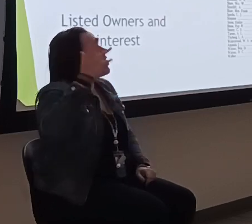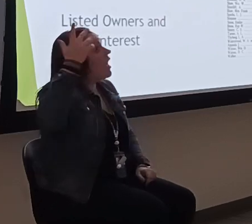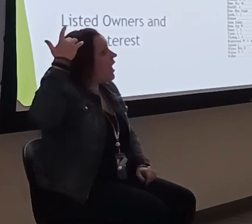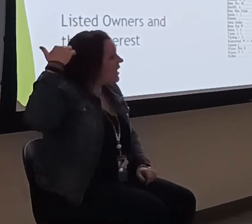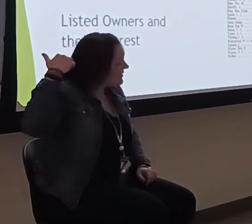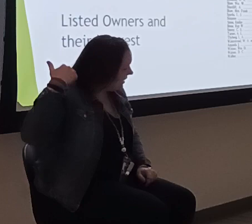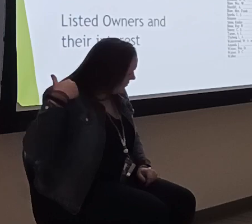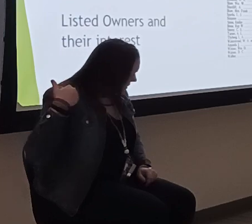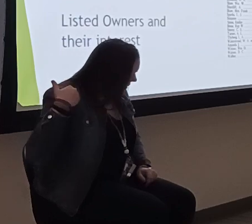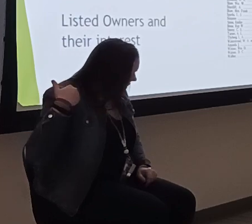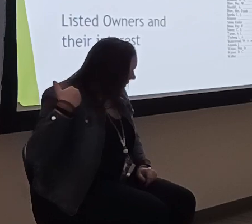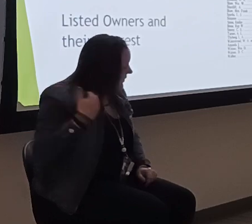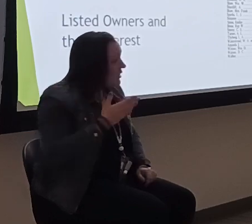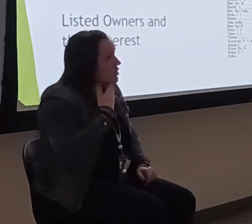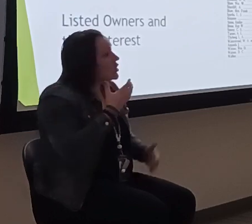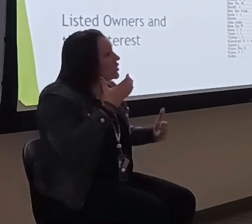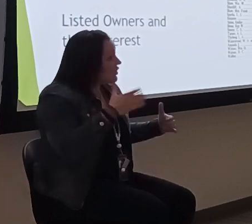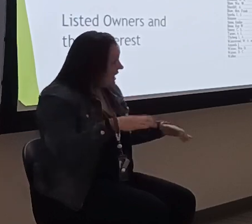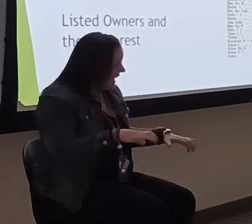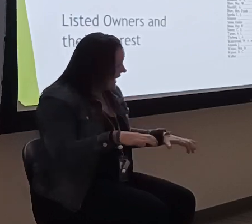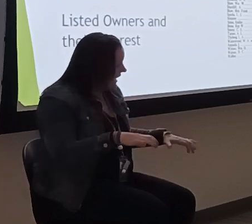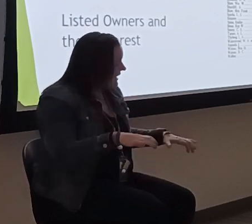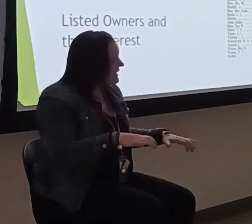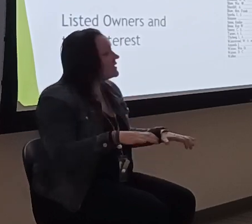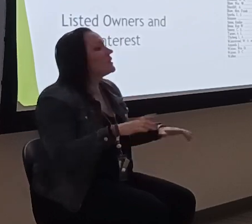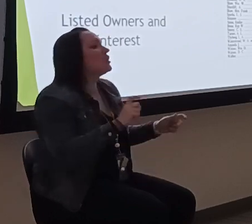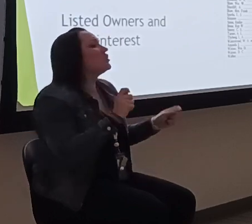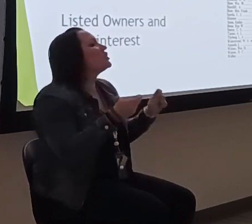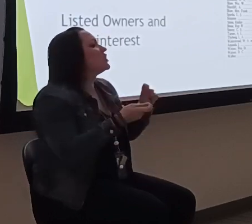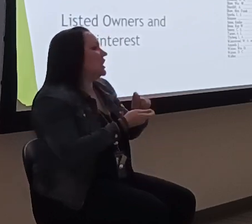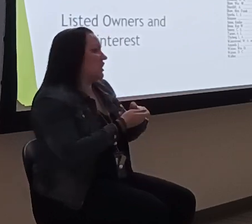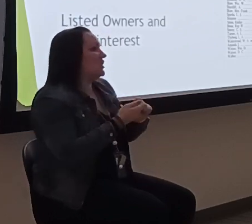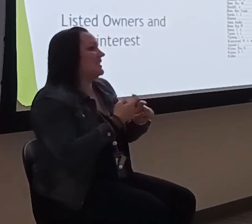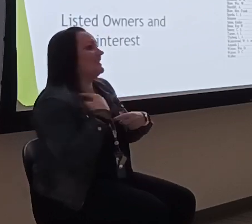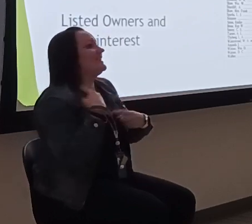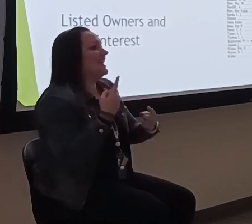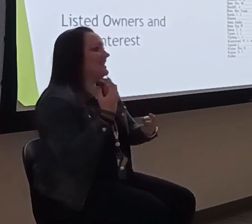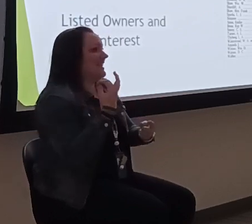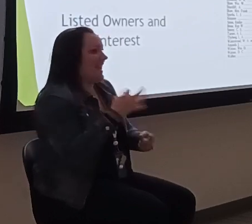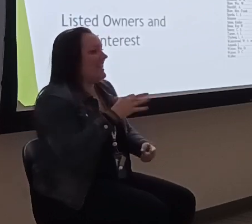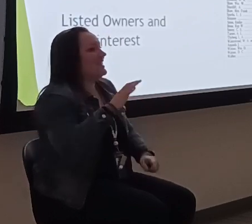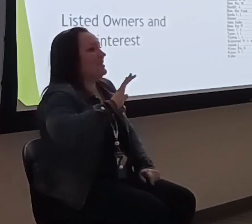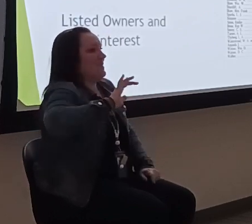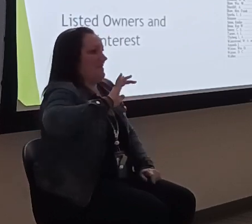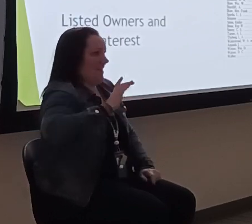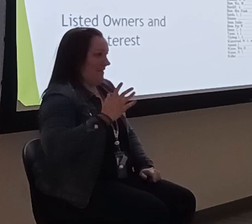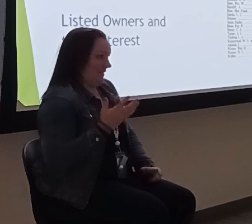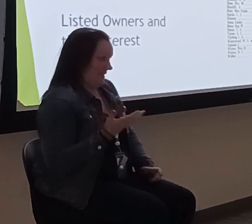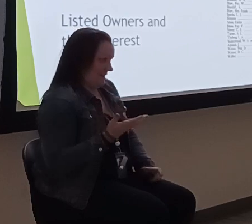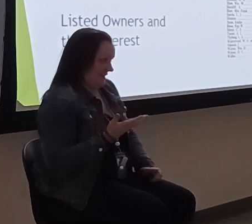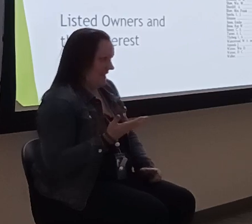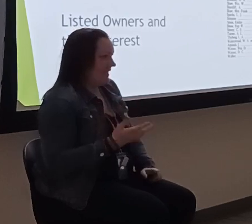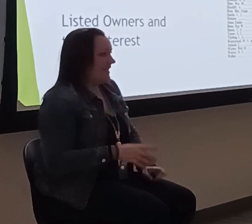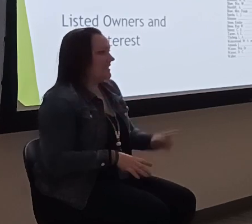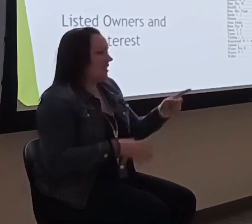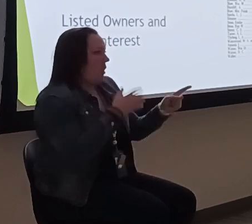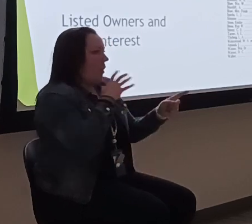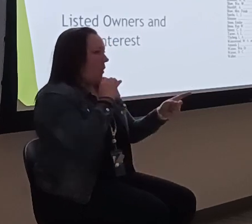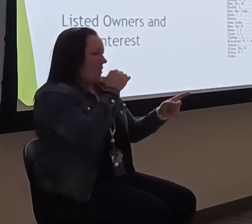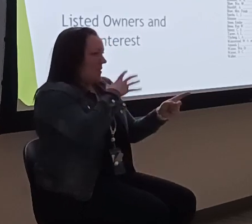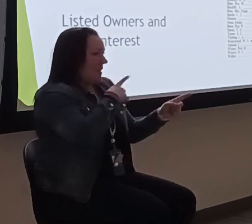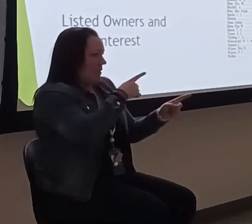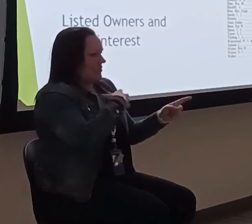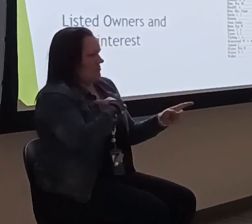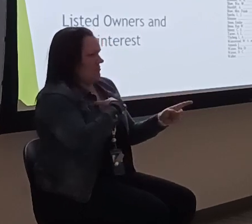ago, and there's a good chance that there's been changes. And that's kind of what what he was talking about when he was